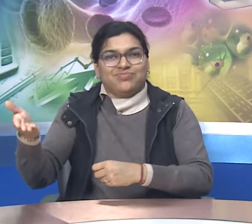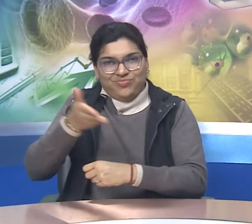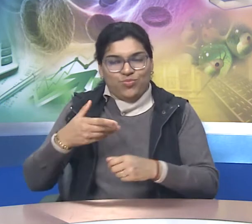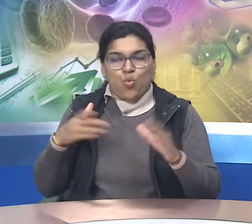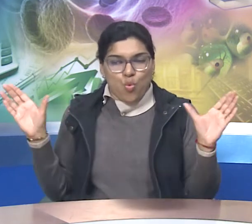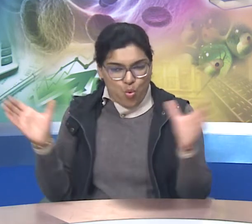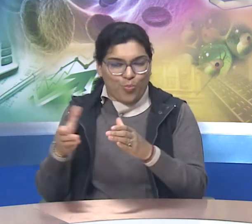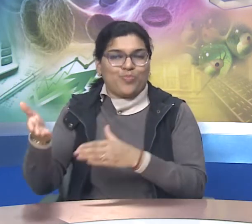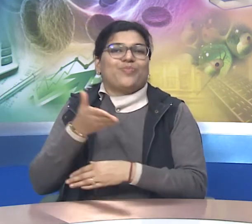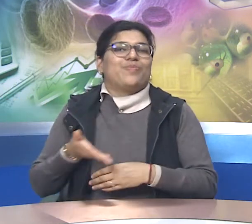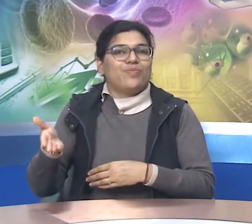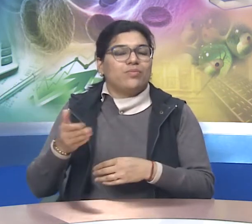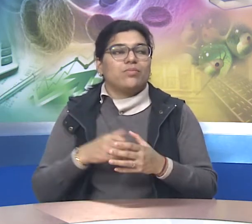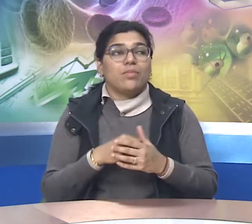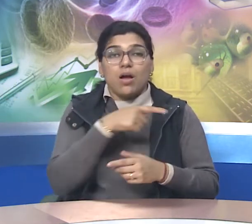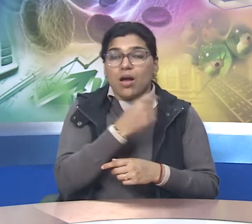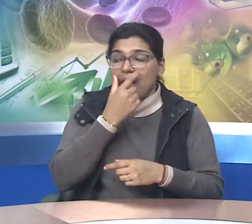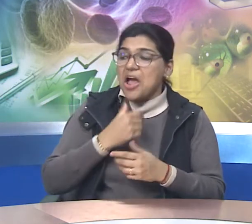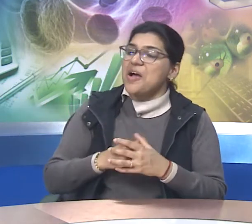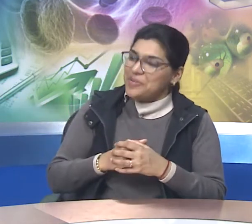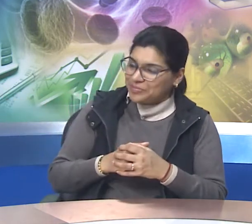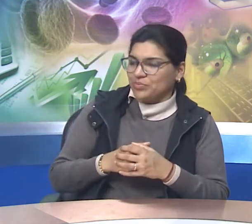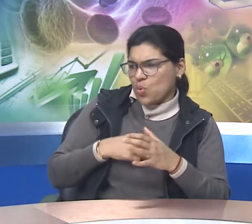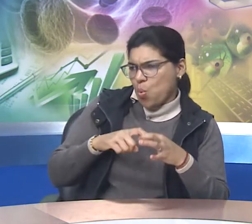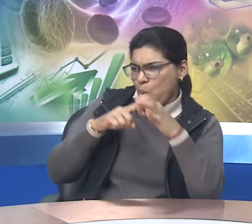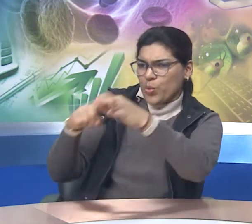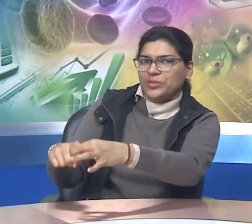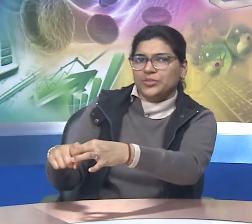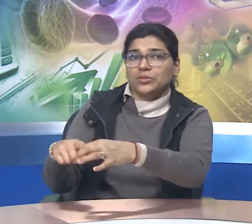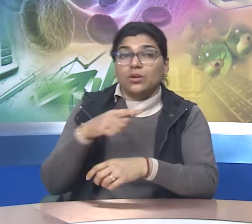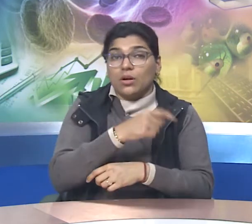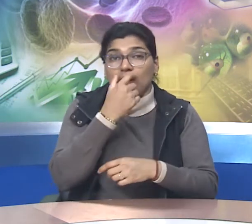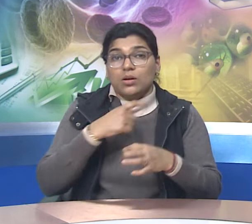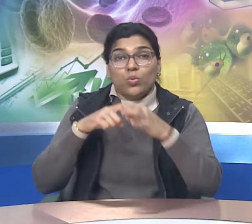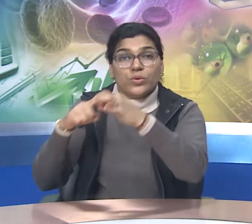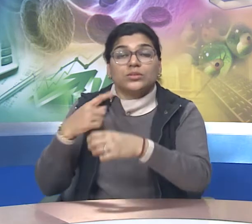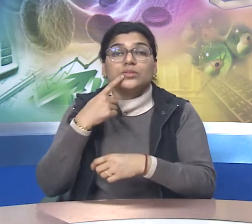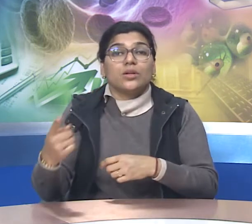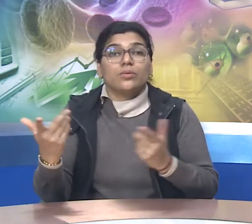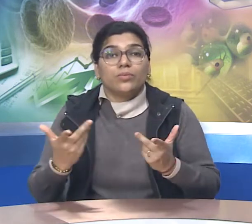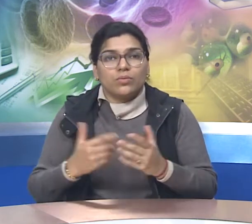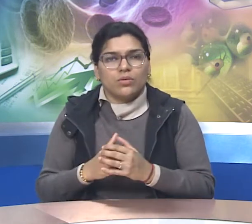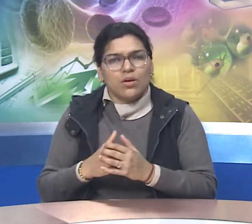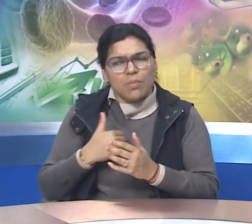These are my friends, Shoeshine Lal added, waving his hand over